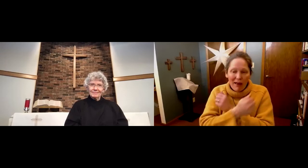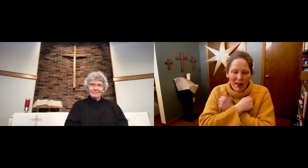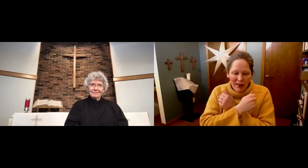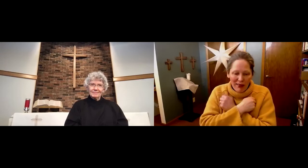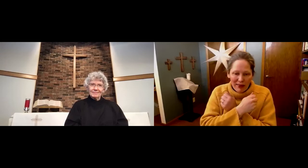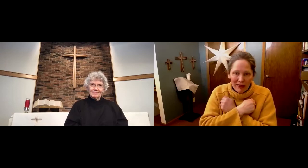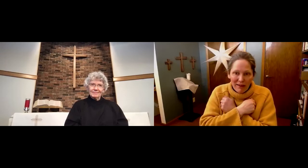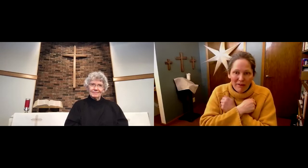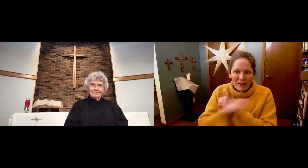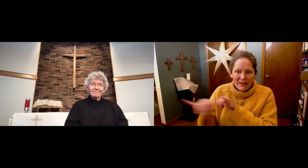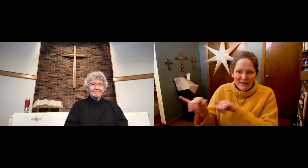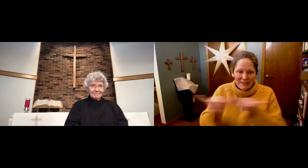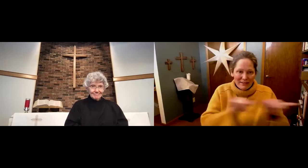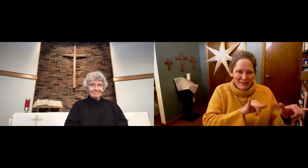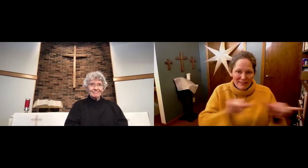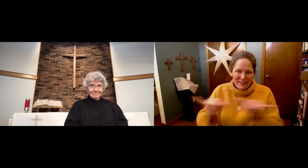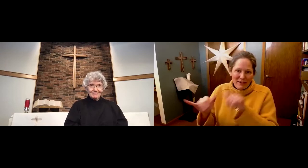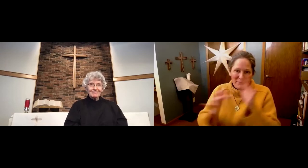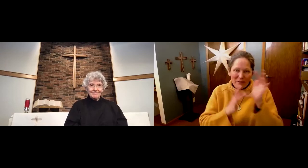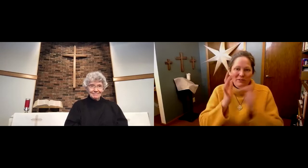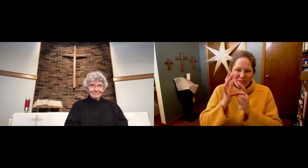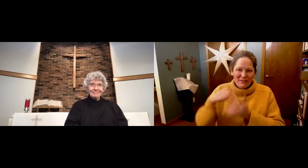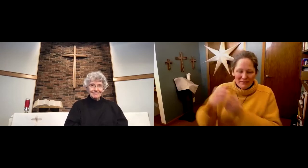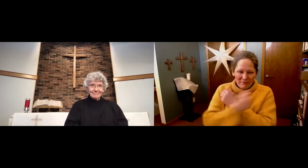In order to love the way that Jesus loves us.